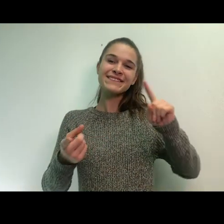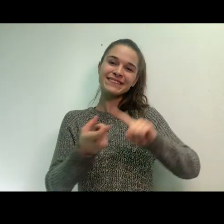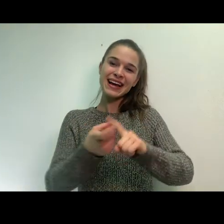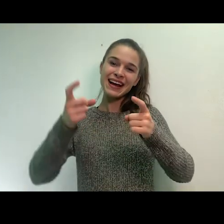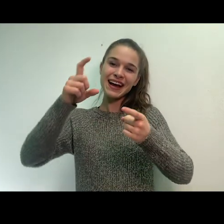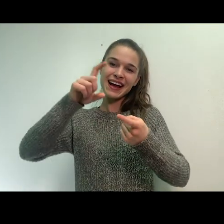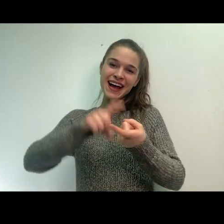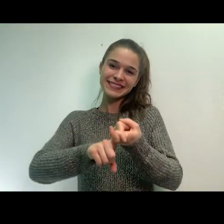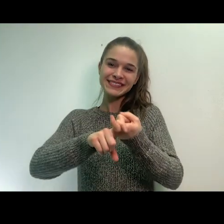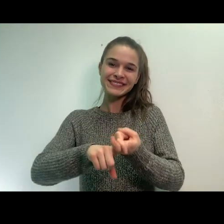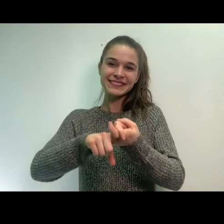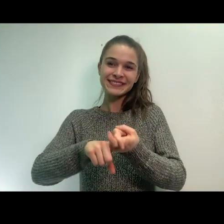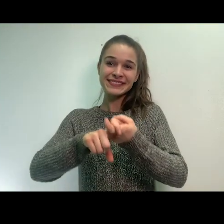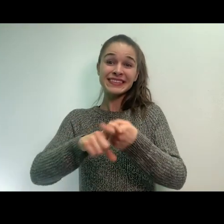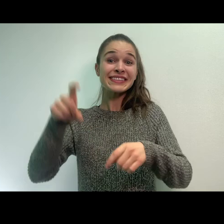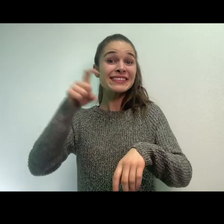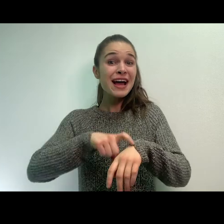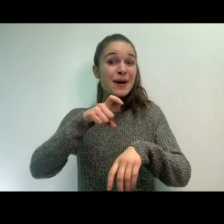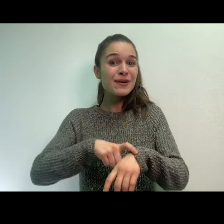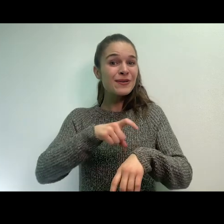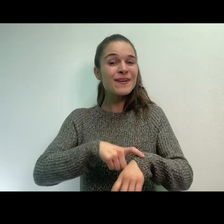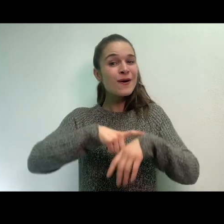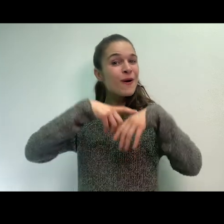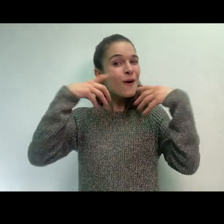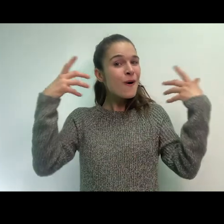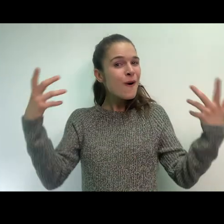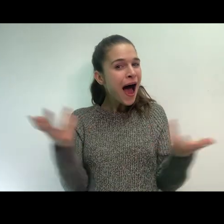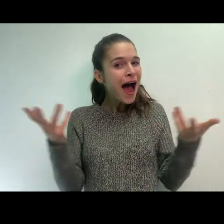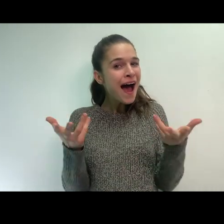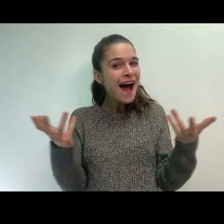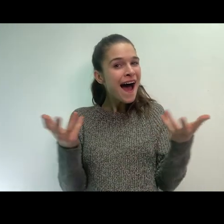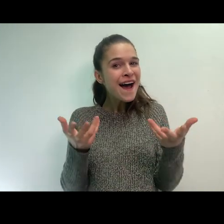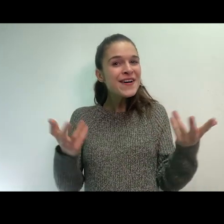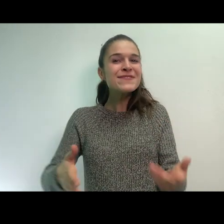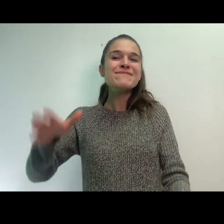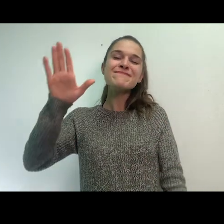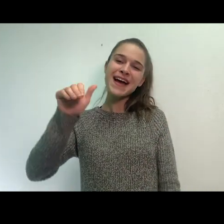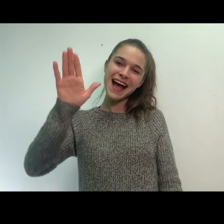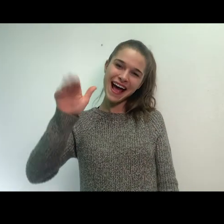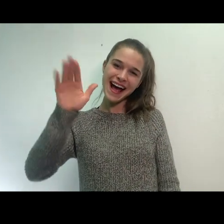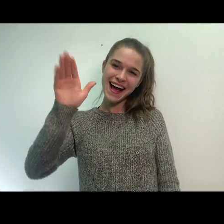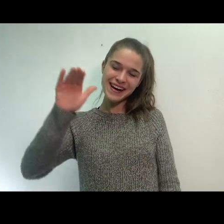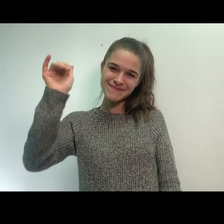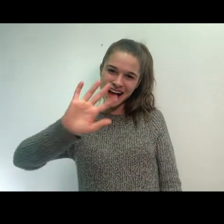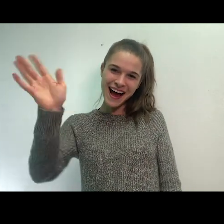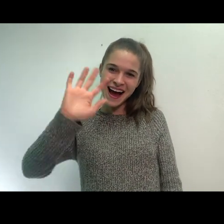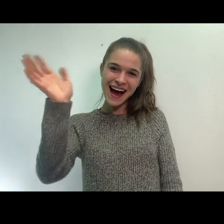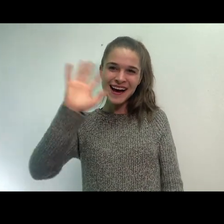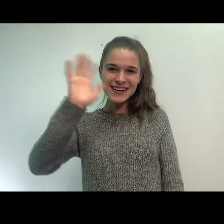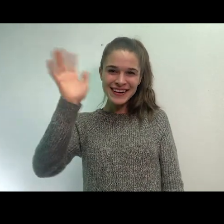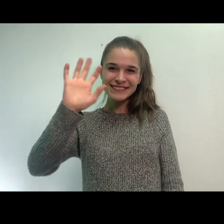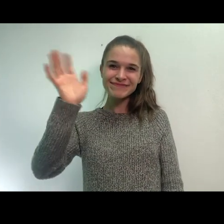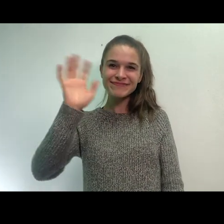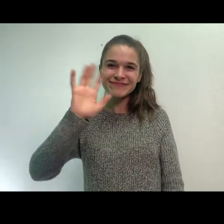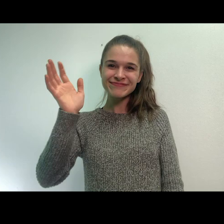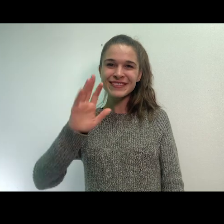Goodbye, friends. It's time to say goodbye.